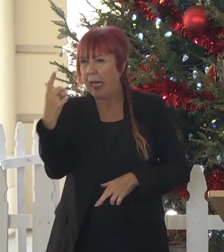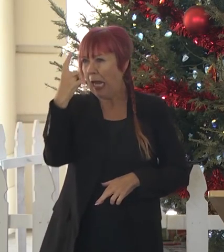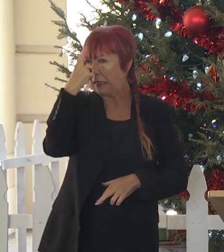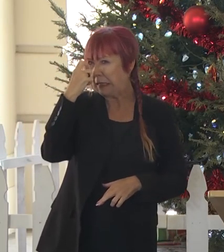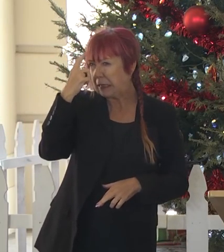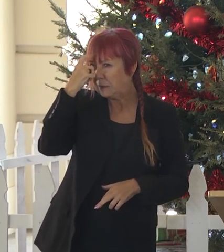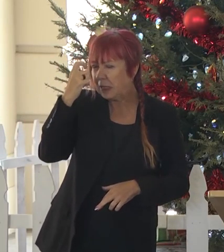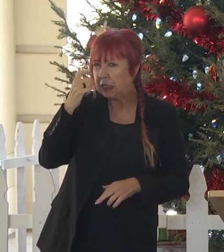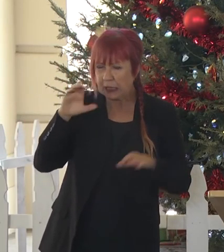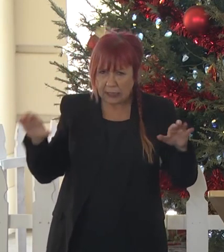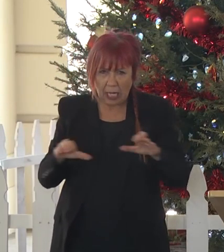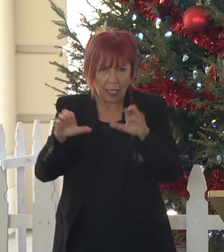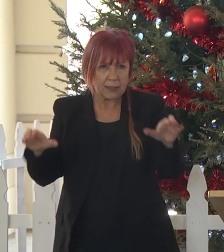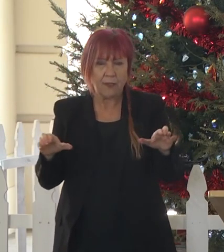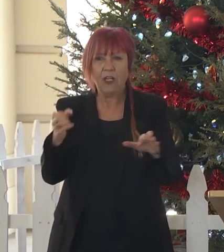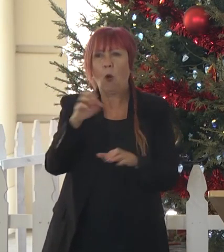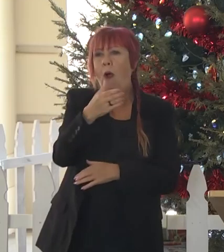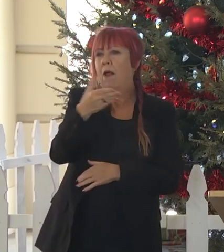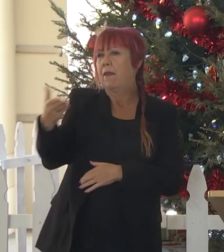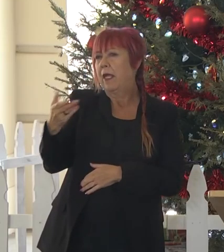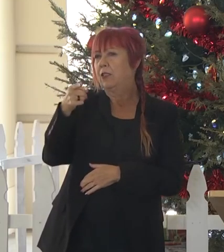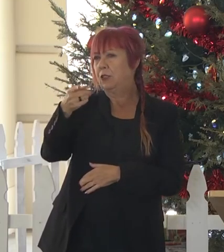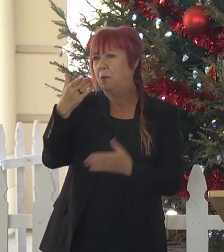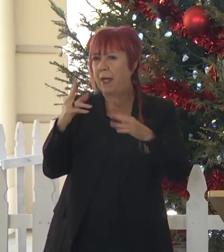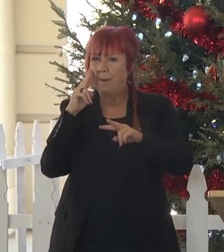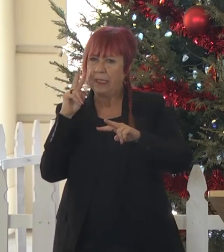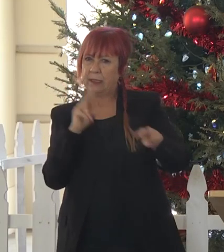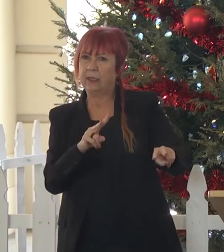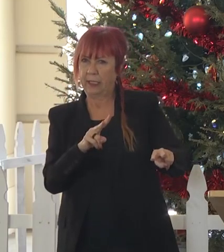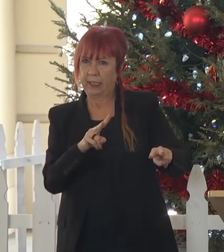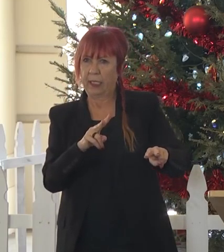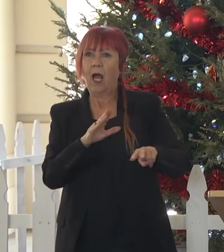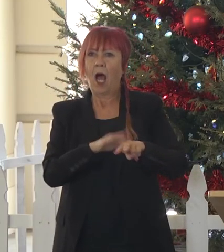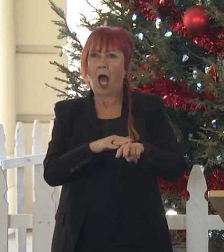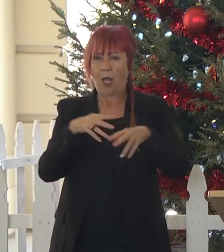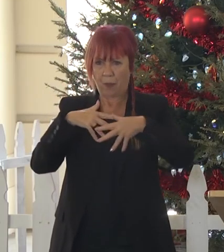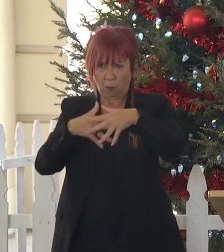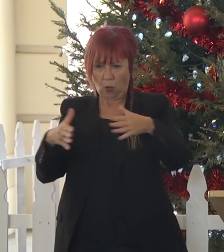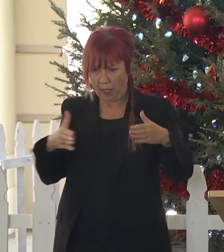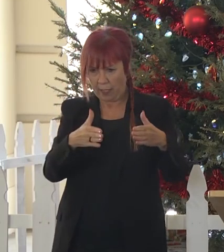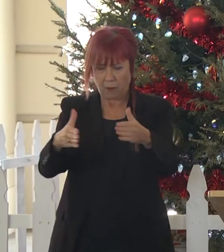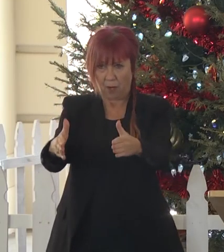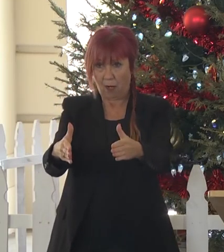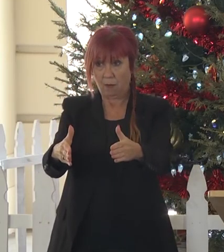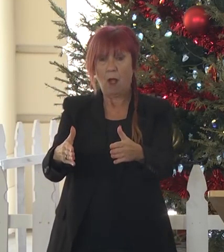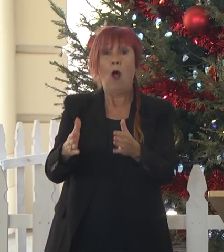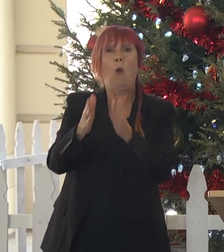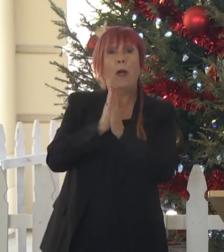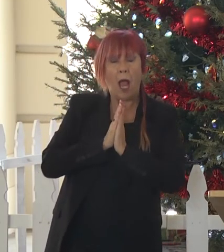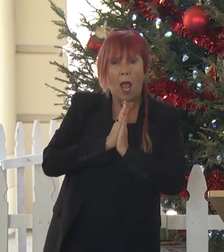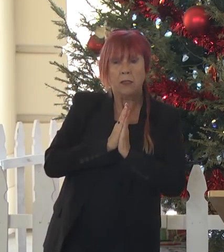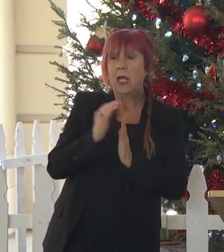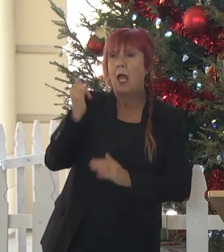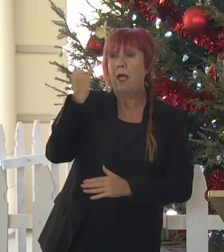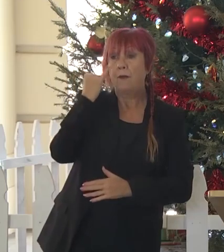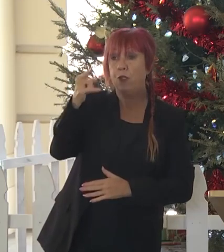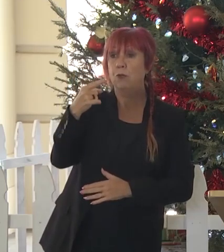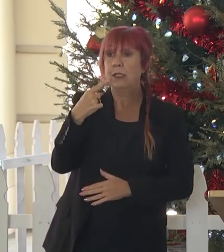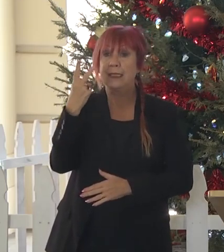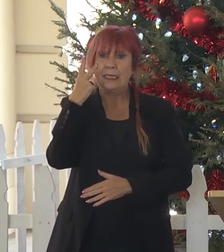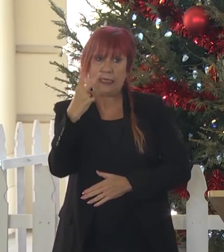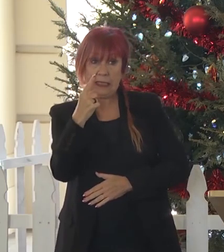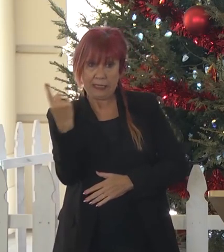suspicious activities or things that you might see along the parade route. We ask that if you see something, please say